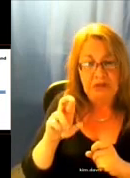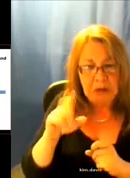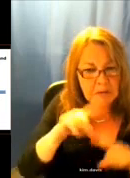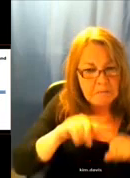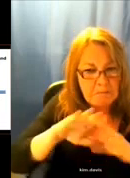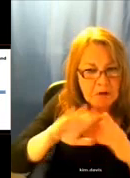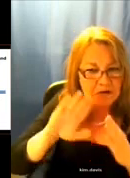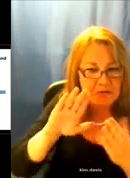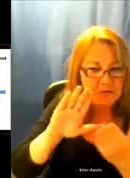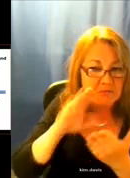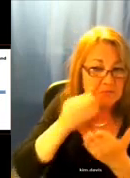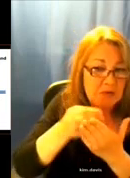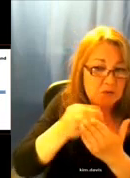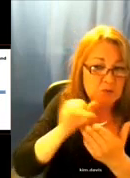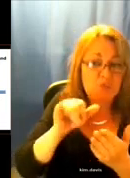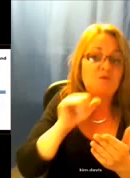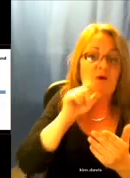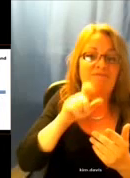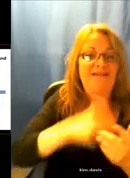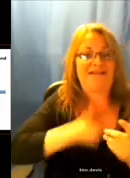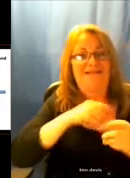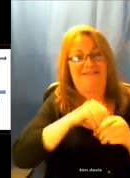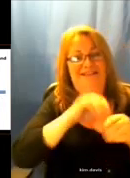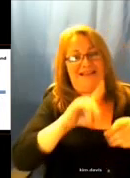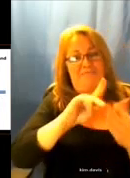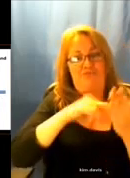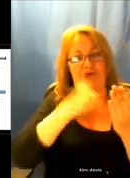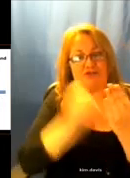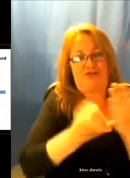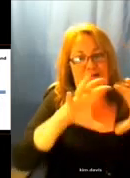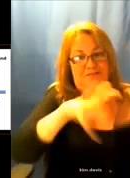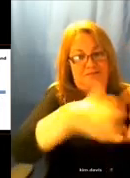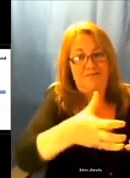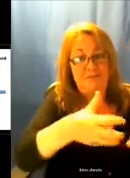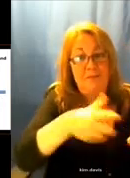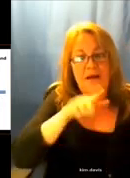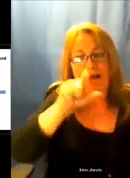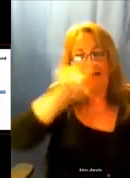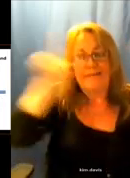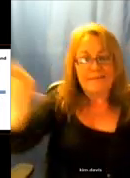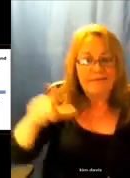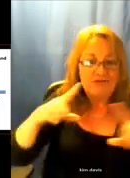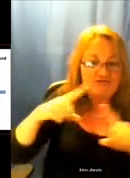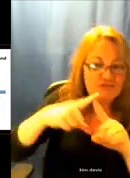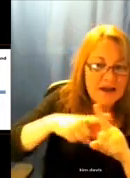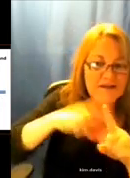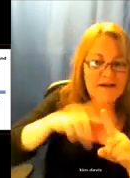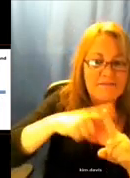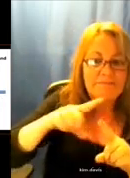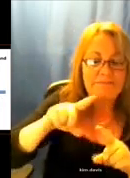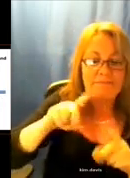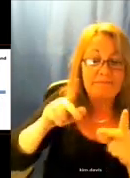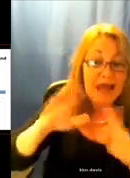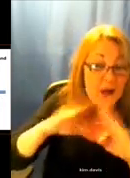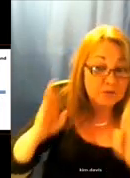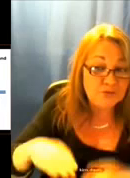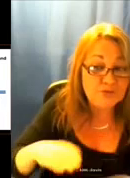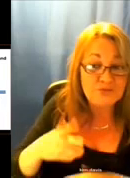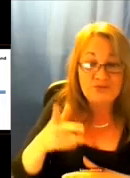do provide you a voucher. It depends on income, or depending if you're able to live in